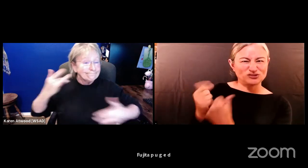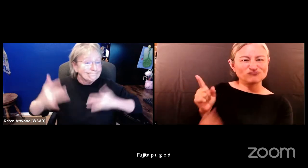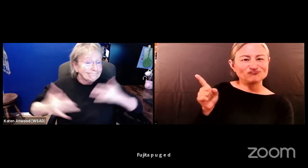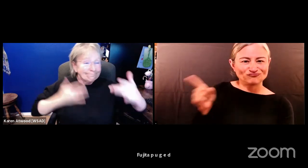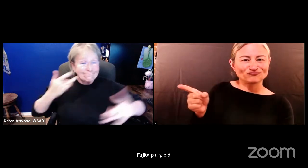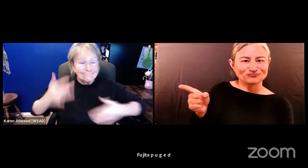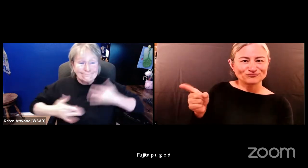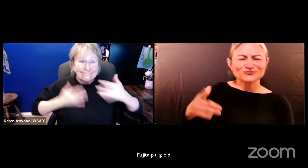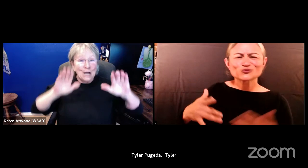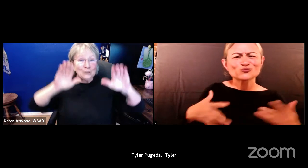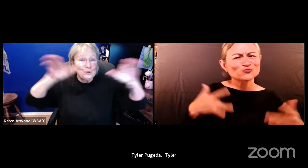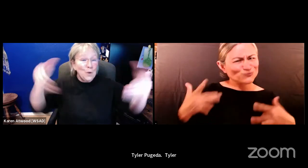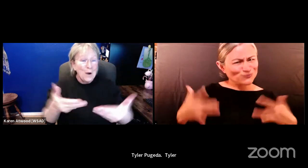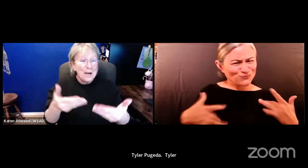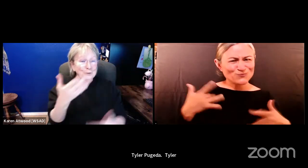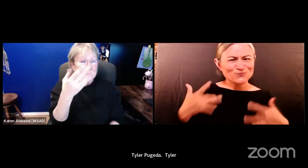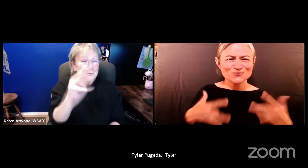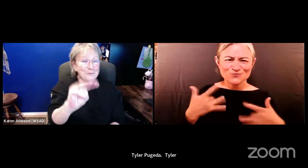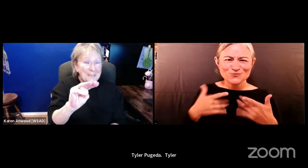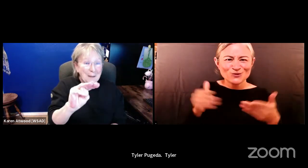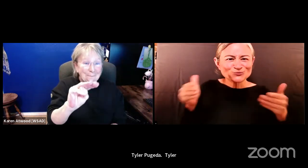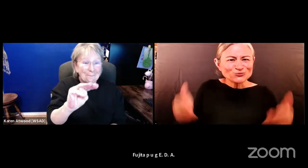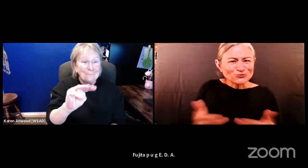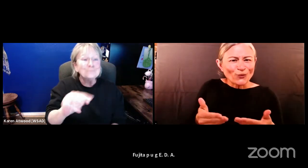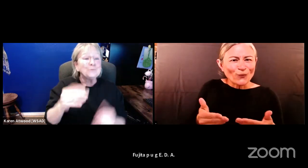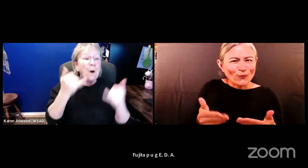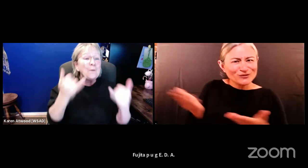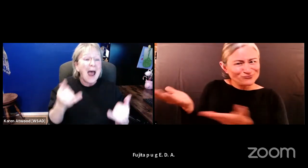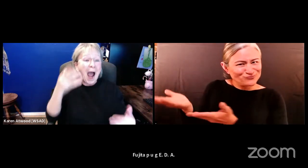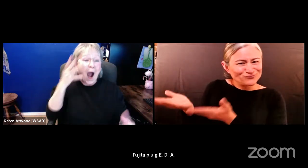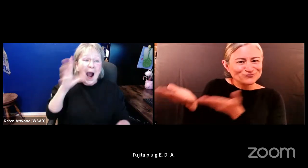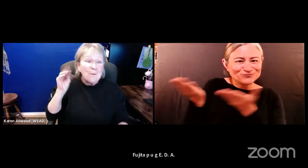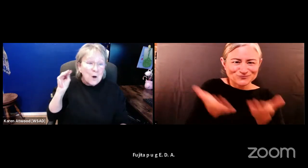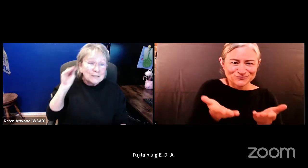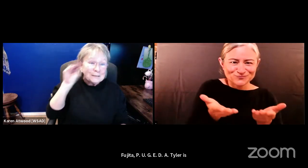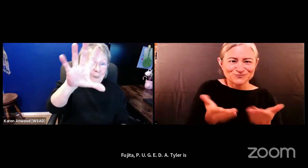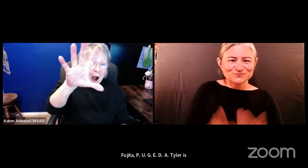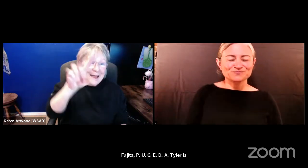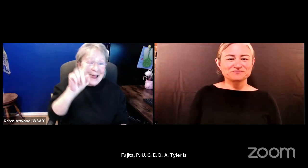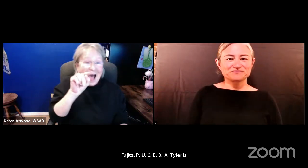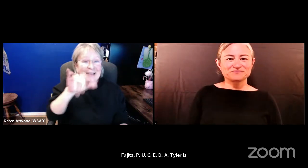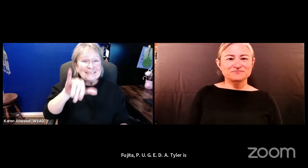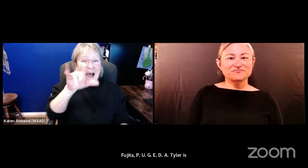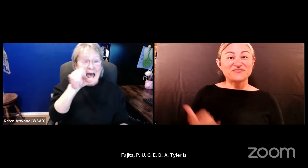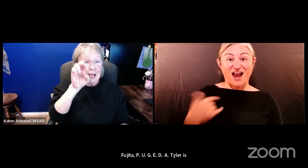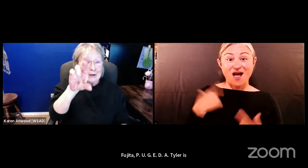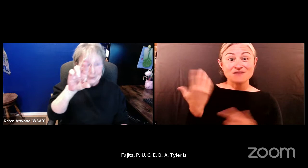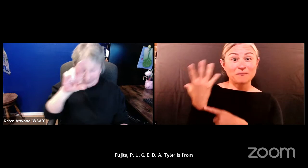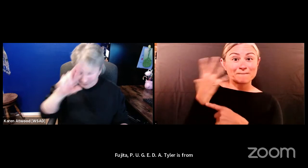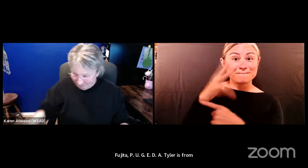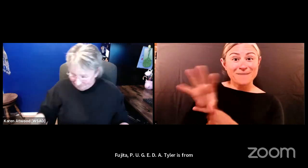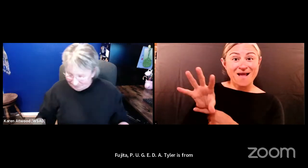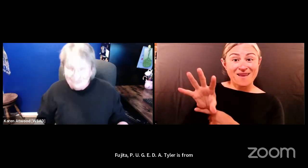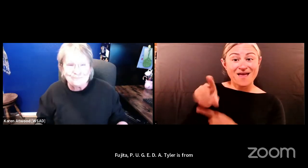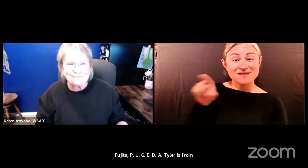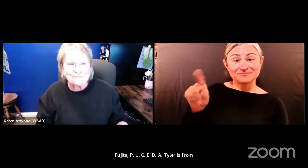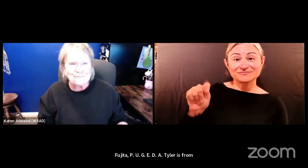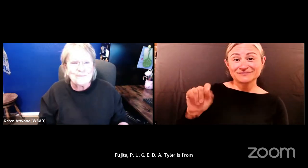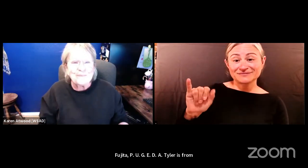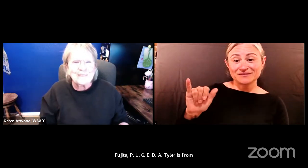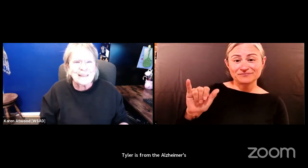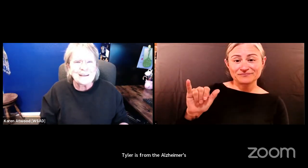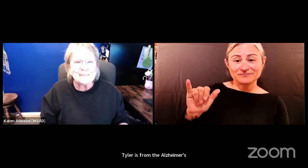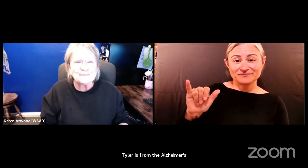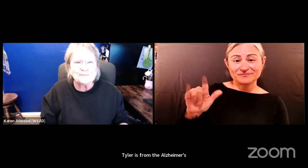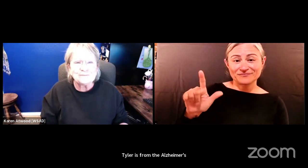Association, and we are thrilled that he is here, and I would like to welcome him to our Zoom call.